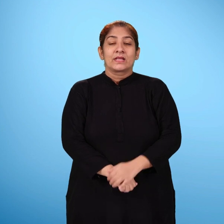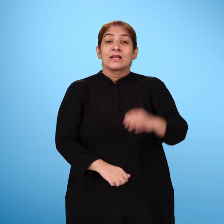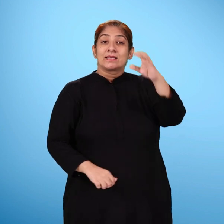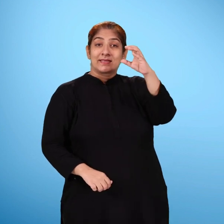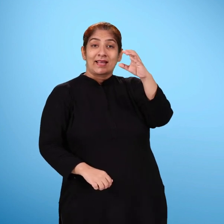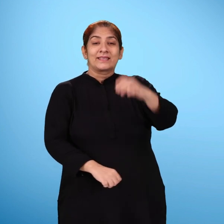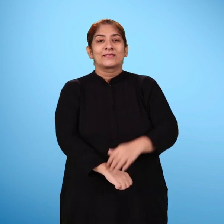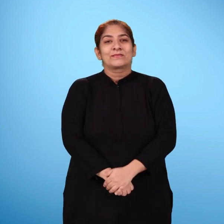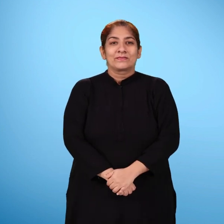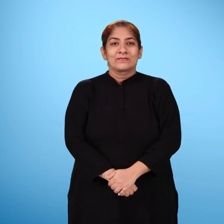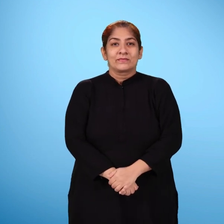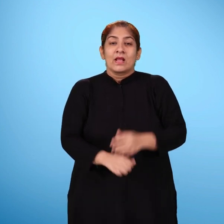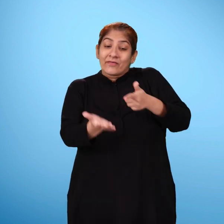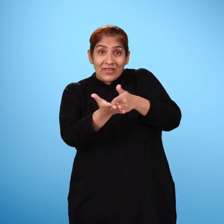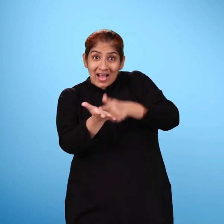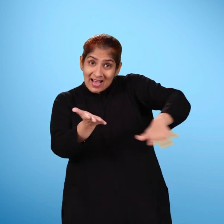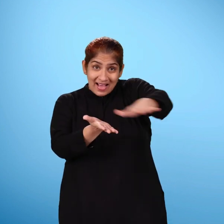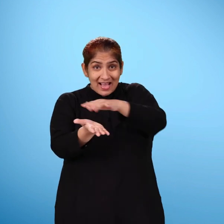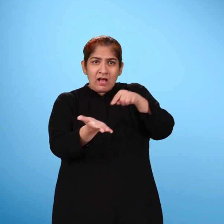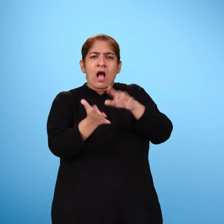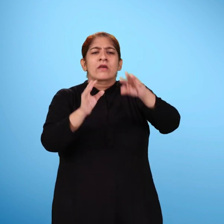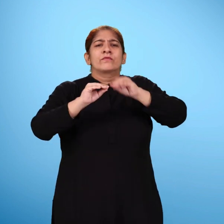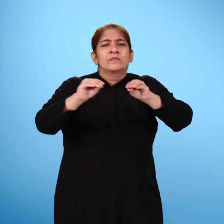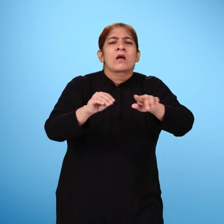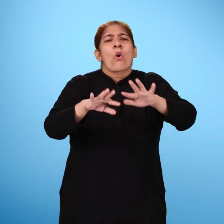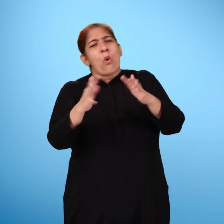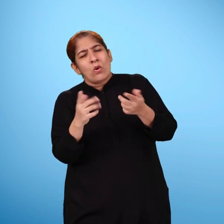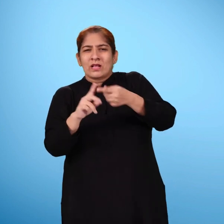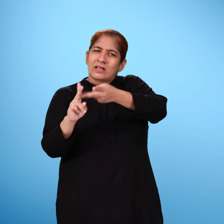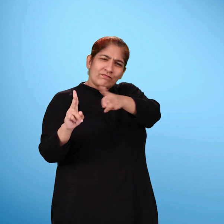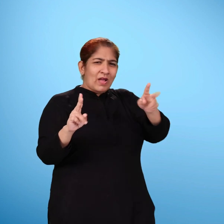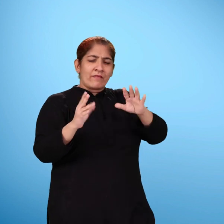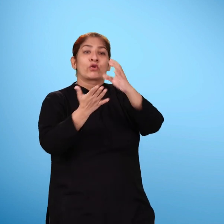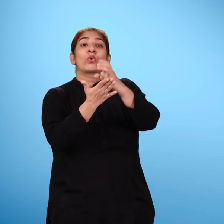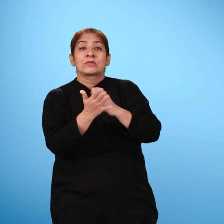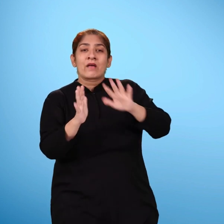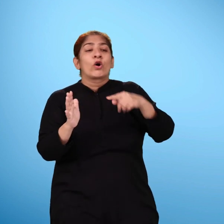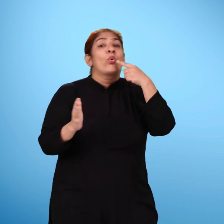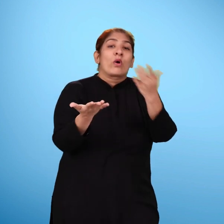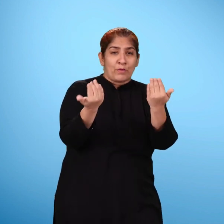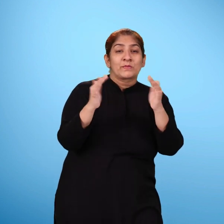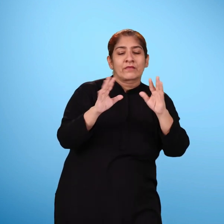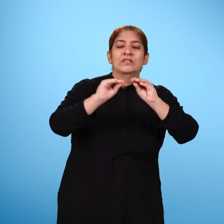Option C. Exposure to agriculture and other vocations locally available.